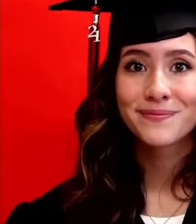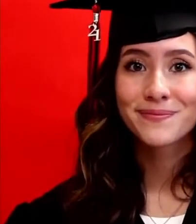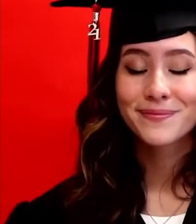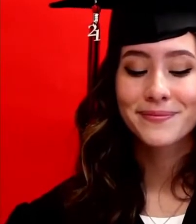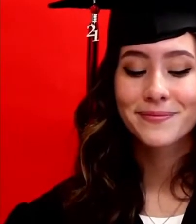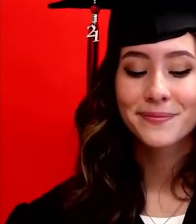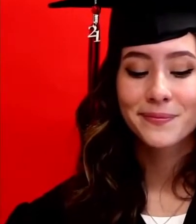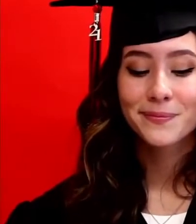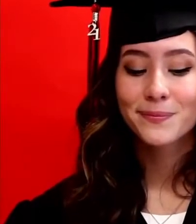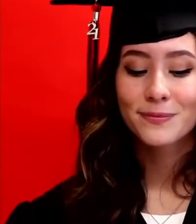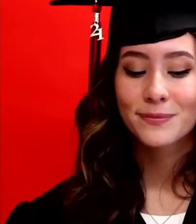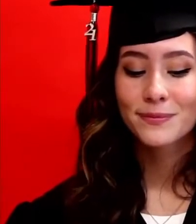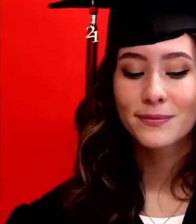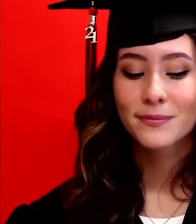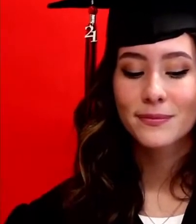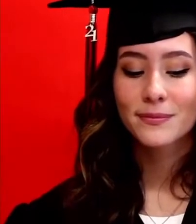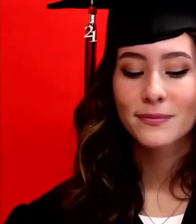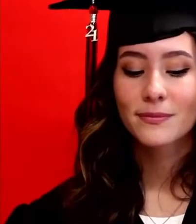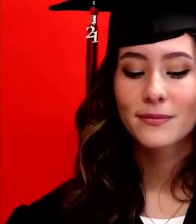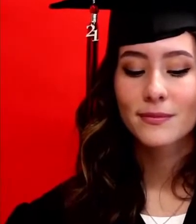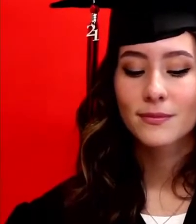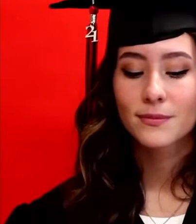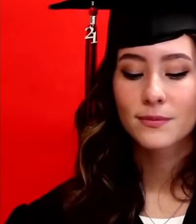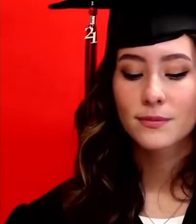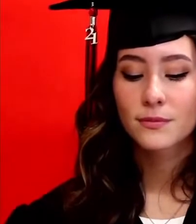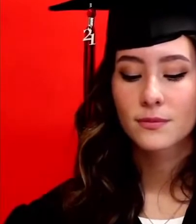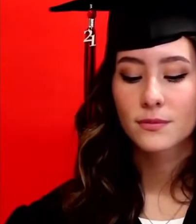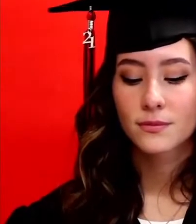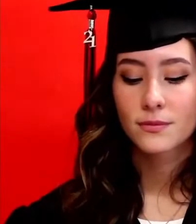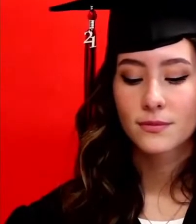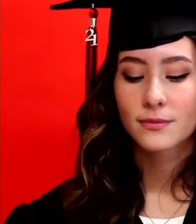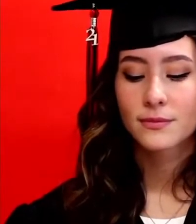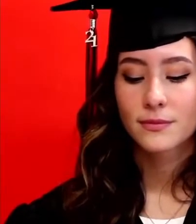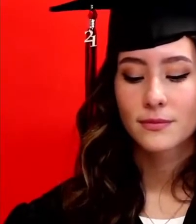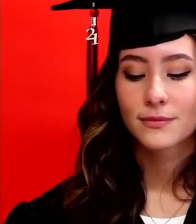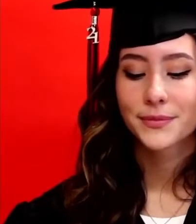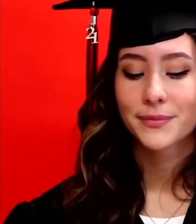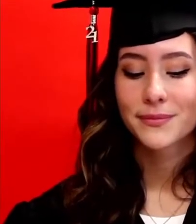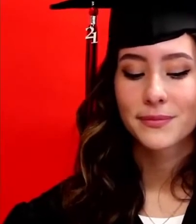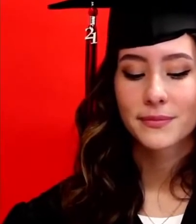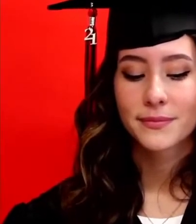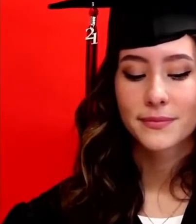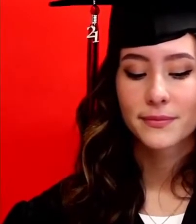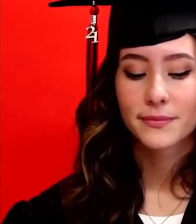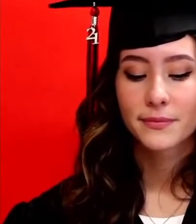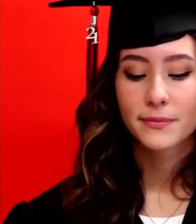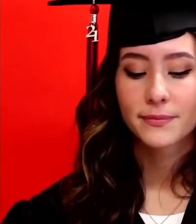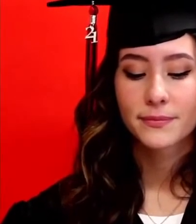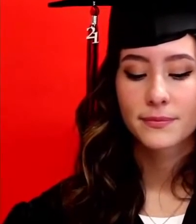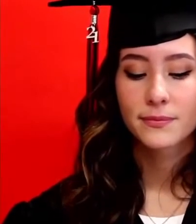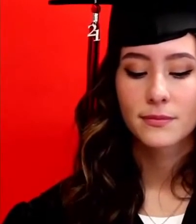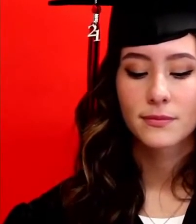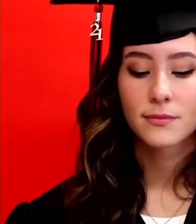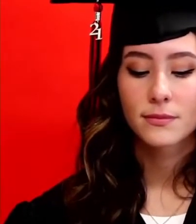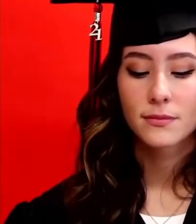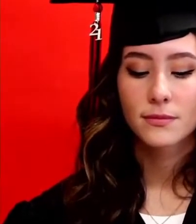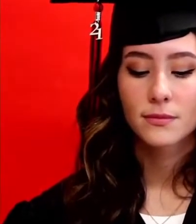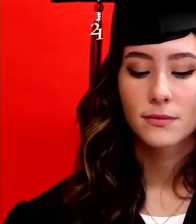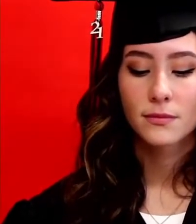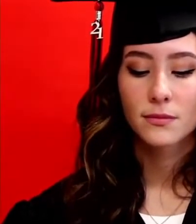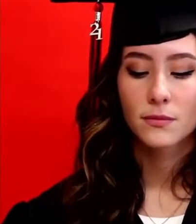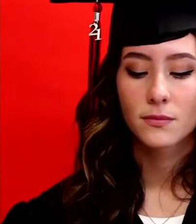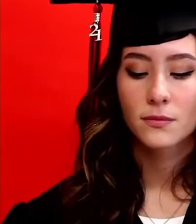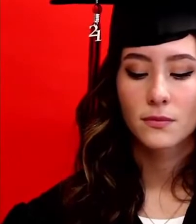happen. How many times in the past 4 years have we all said, I can't wait to be done and out of here? Too many to count,